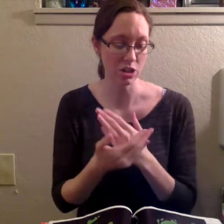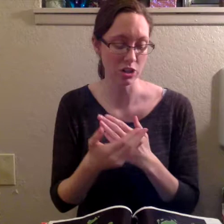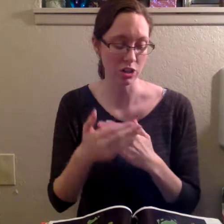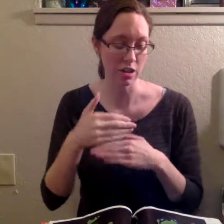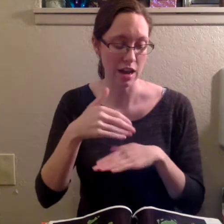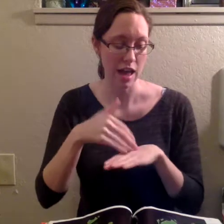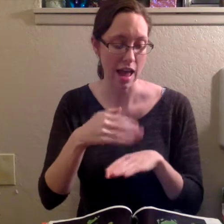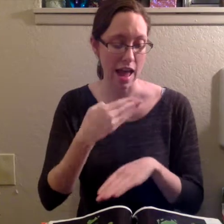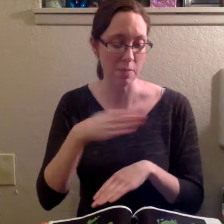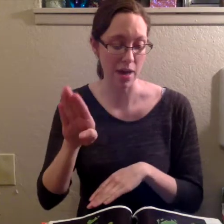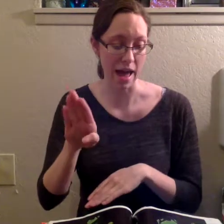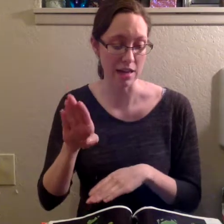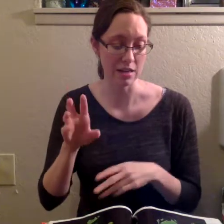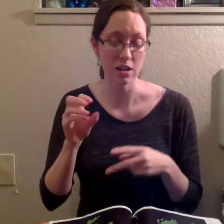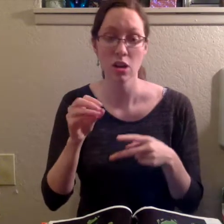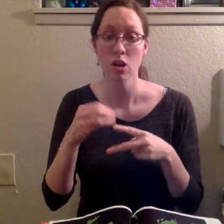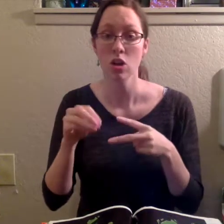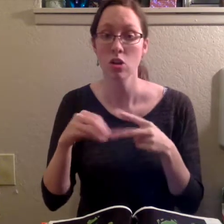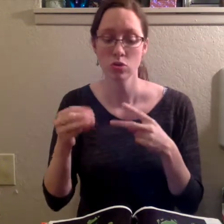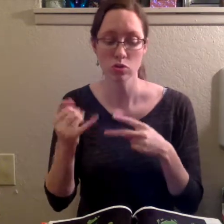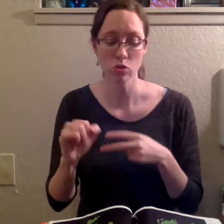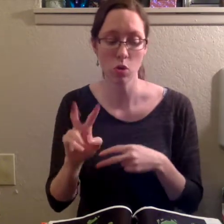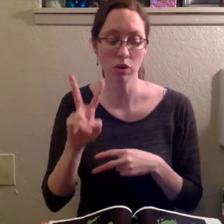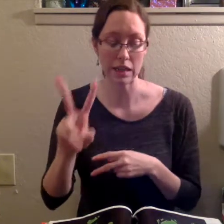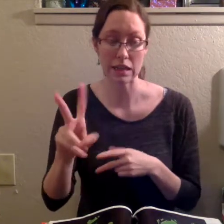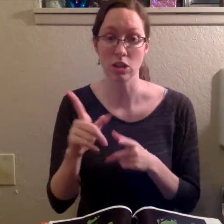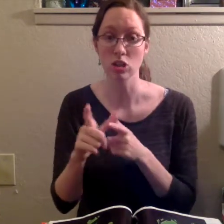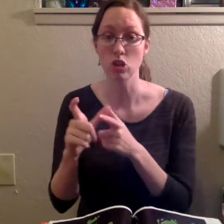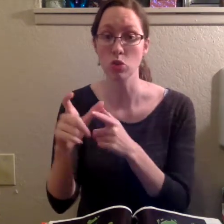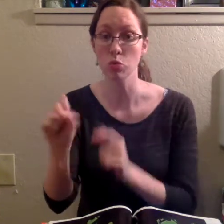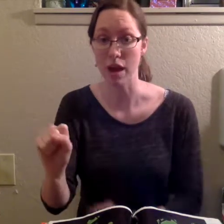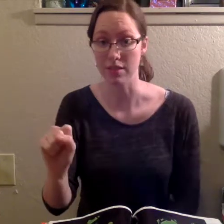turn at bat, scoring 2 runs.